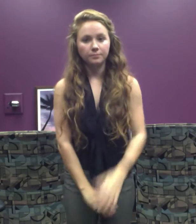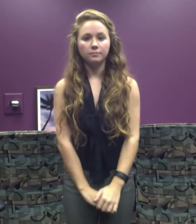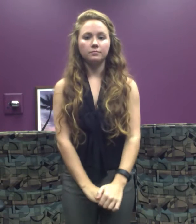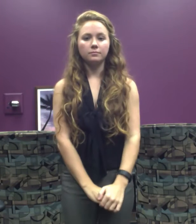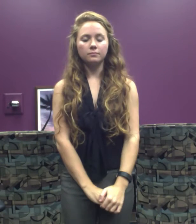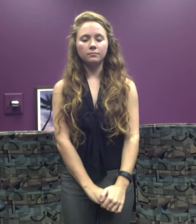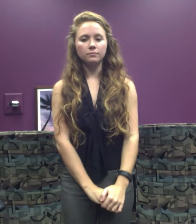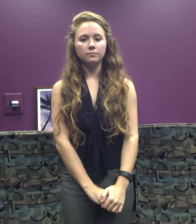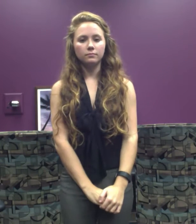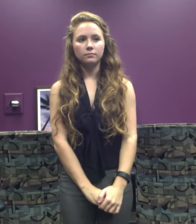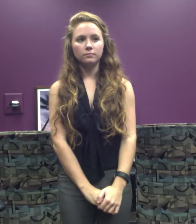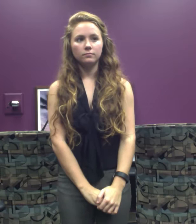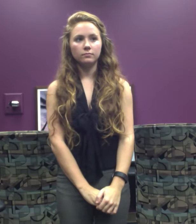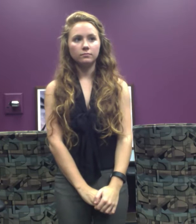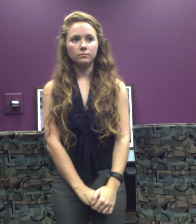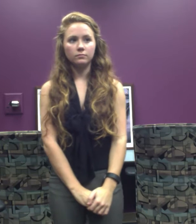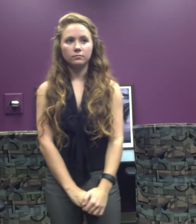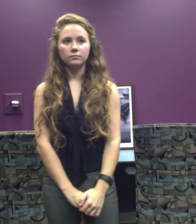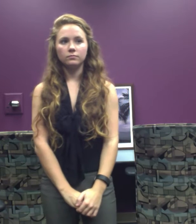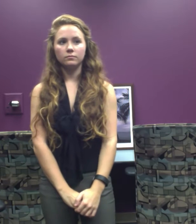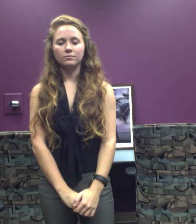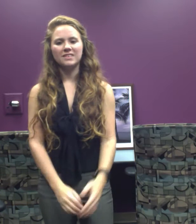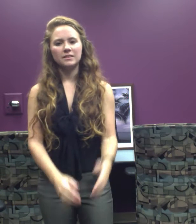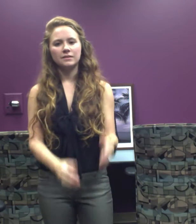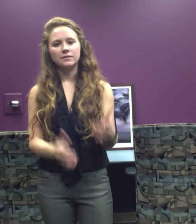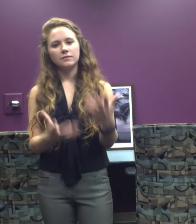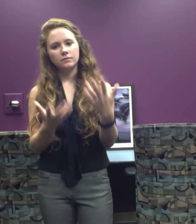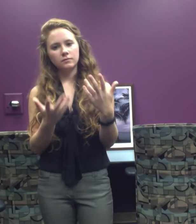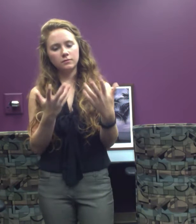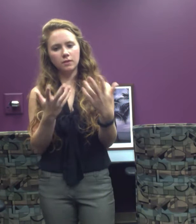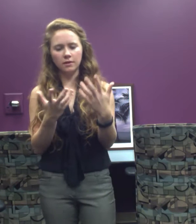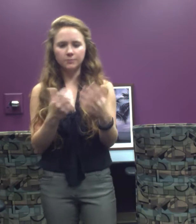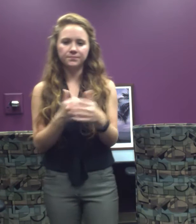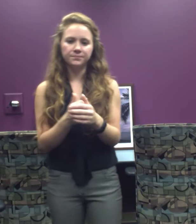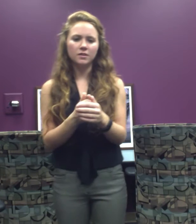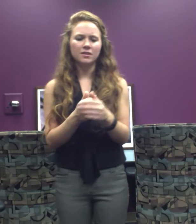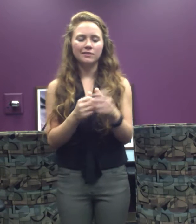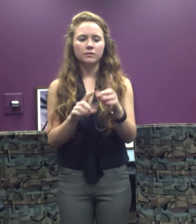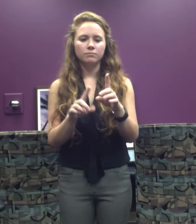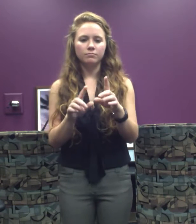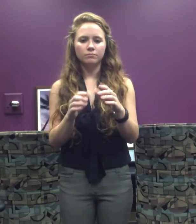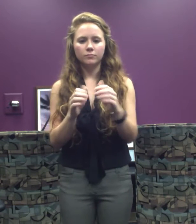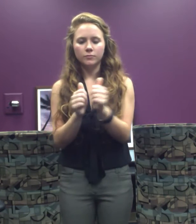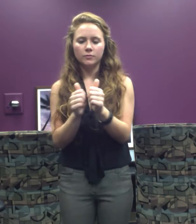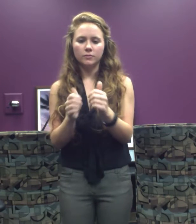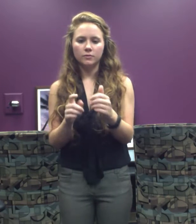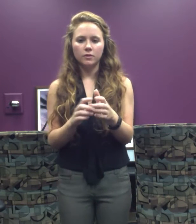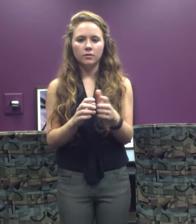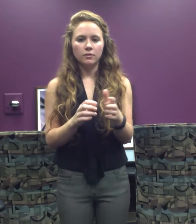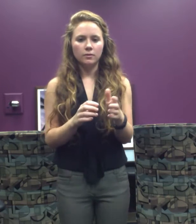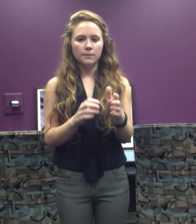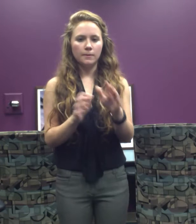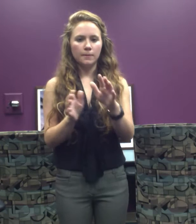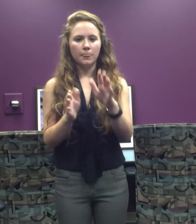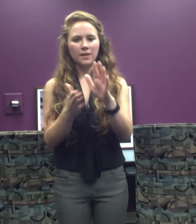Now we're getting away from the coloring book concept. Supposing I'm taking this cube right down here,